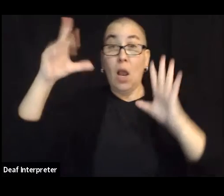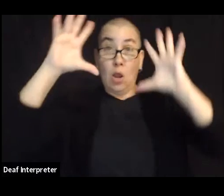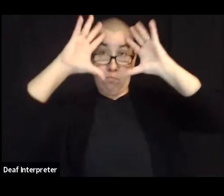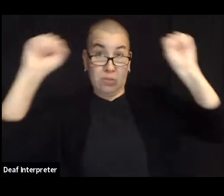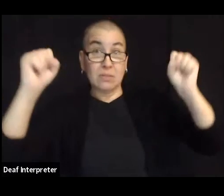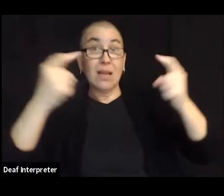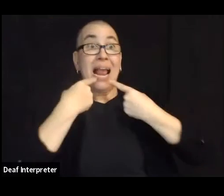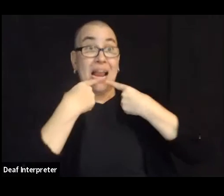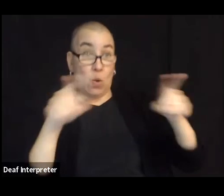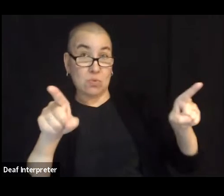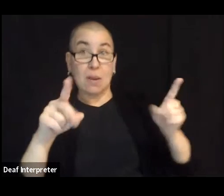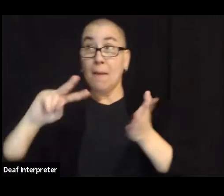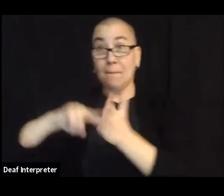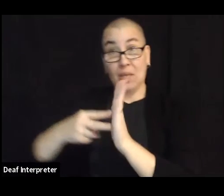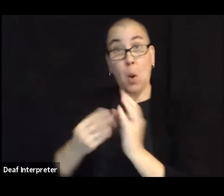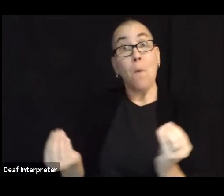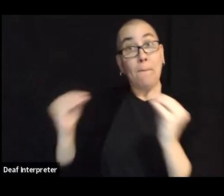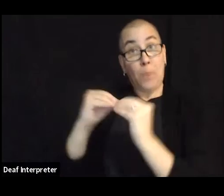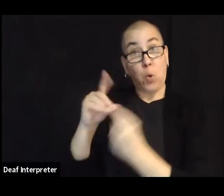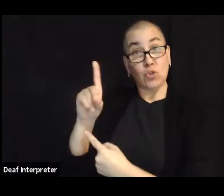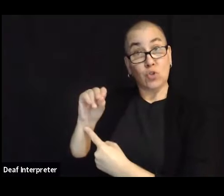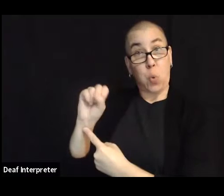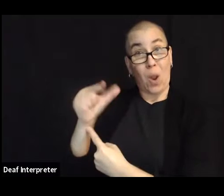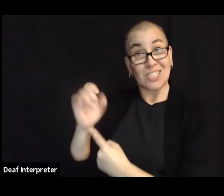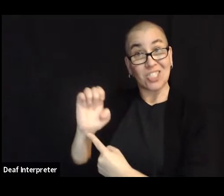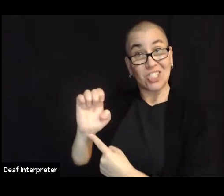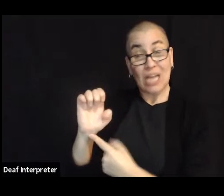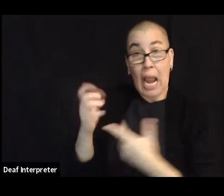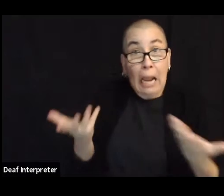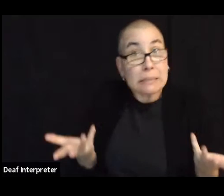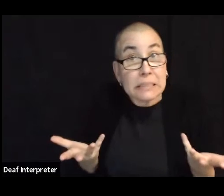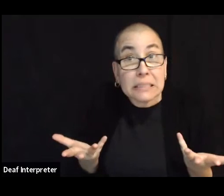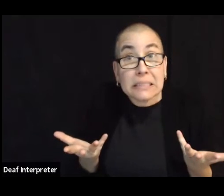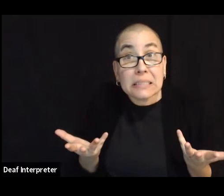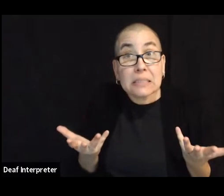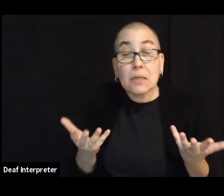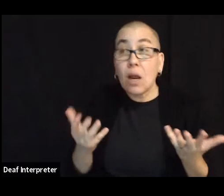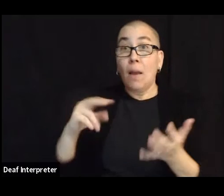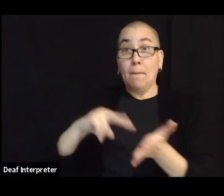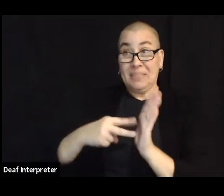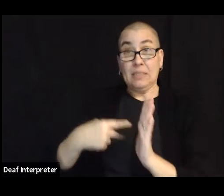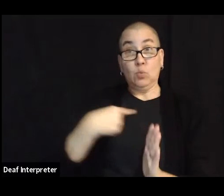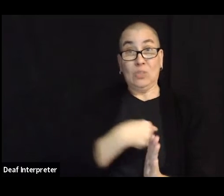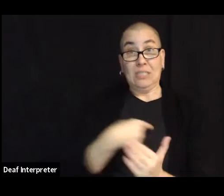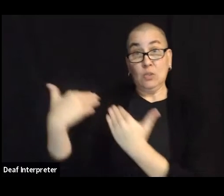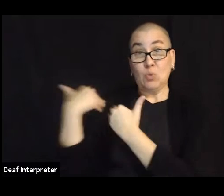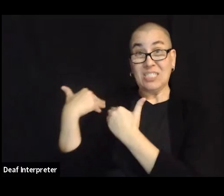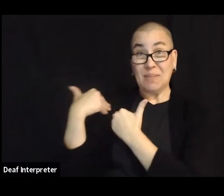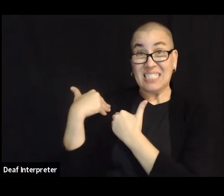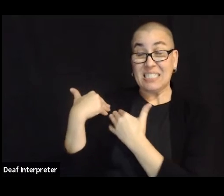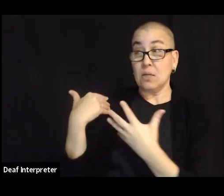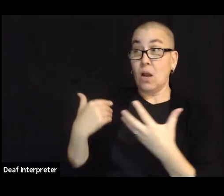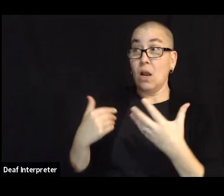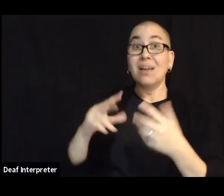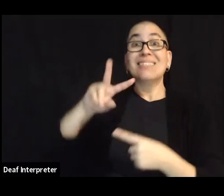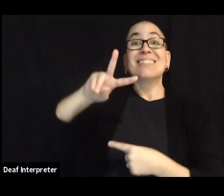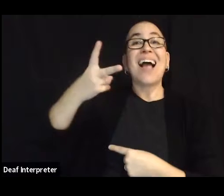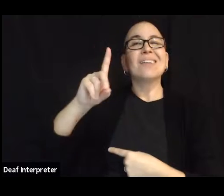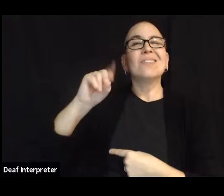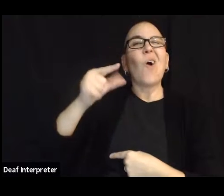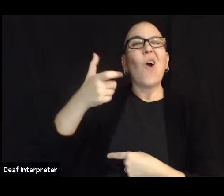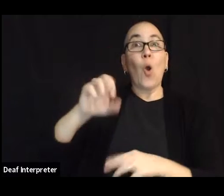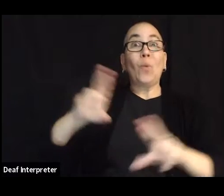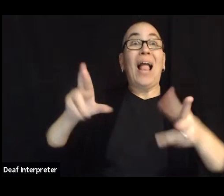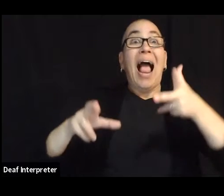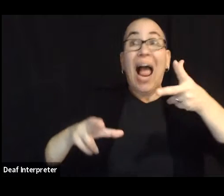now figure out that we're responsible for reserving the second doses, because that's what's being released by the feds. Then that's